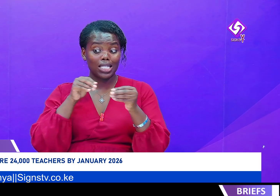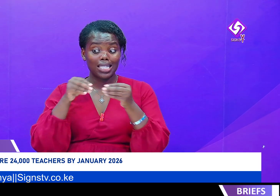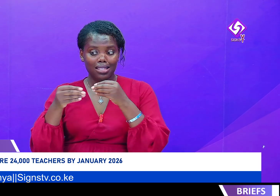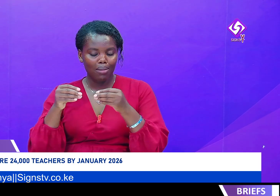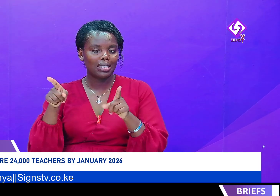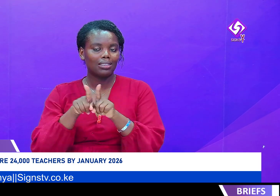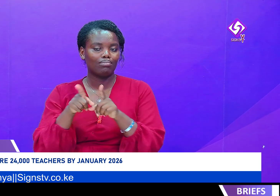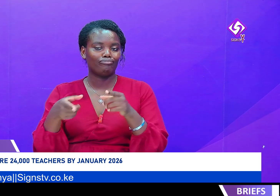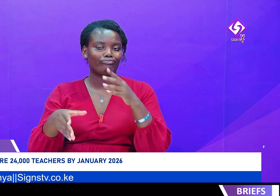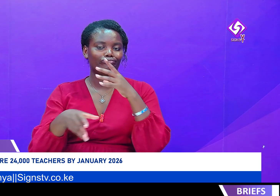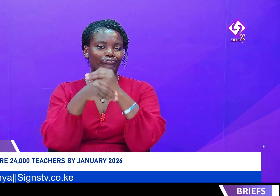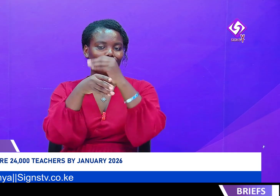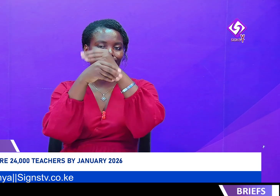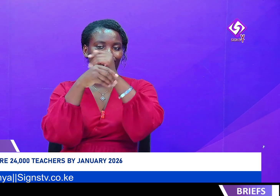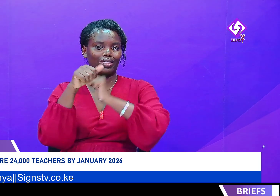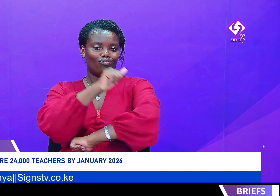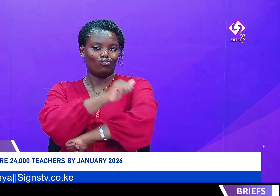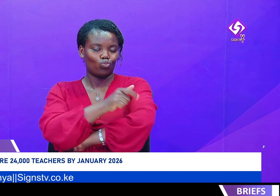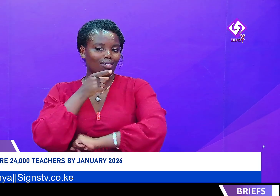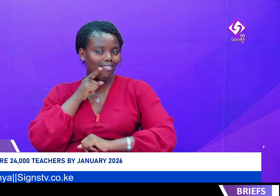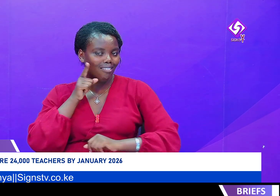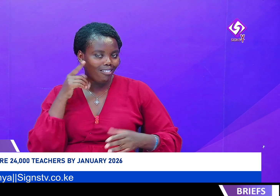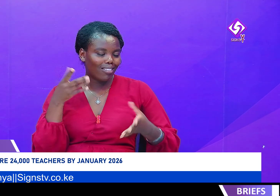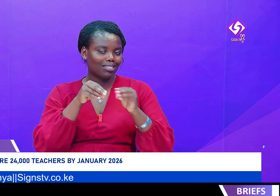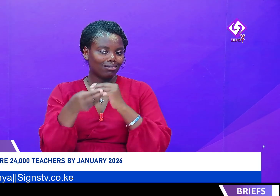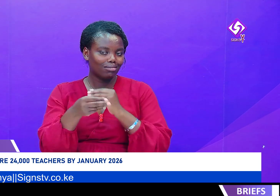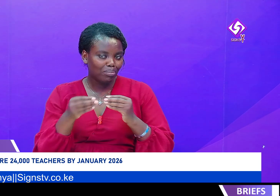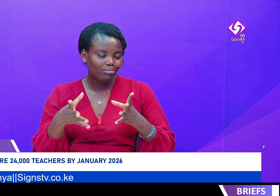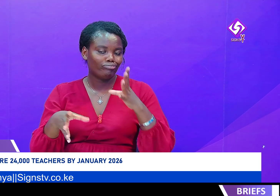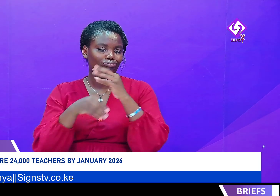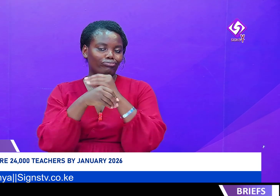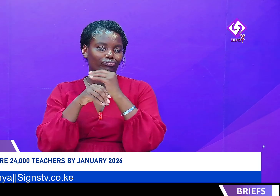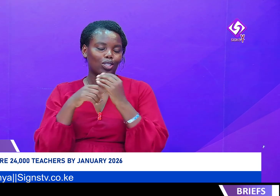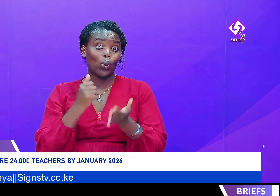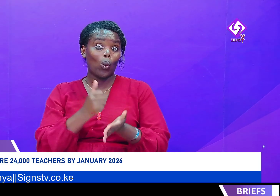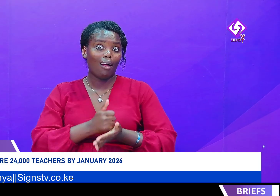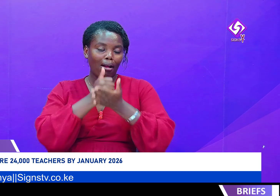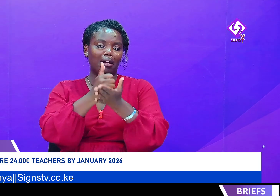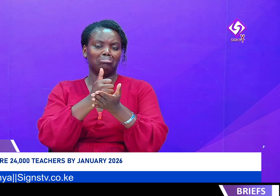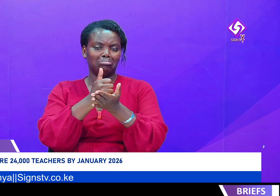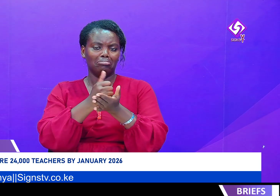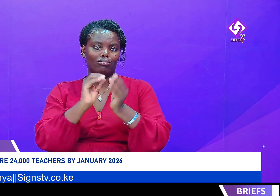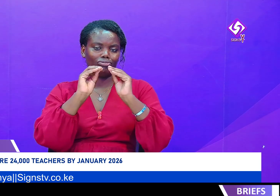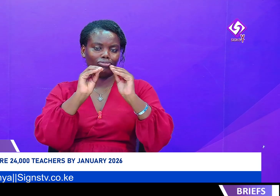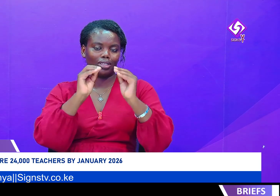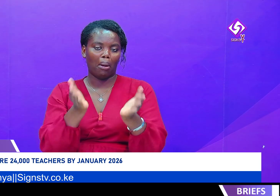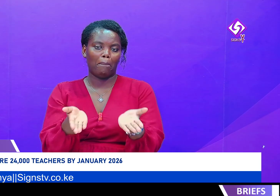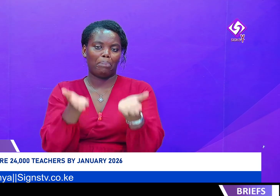and the teachers with disability will be recruited also to the deaf schools and also disabled schools, so that they